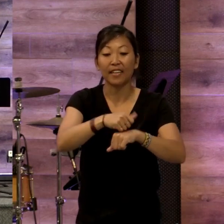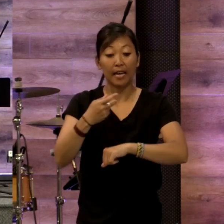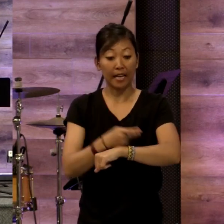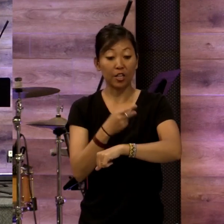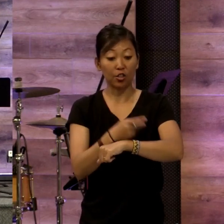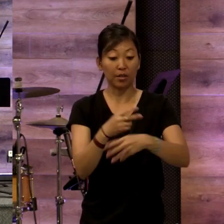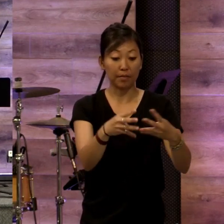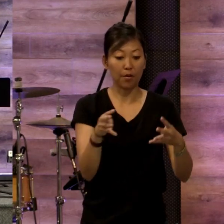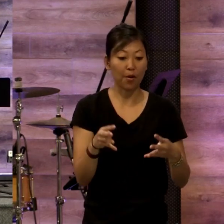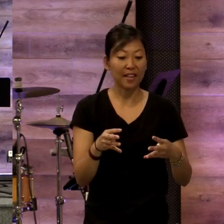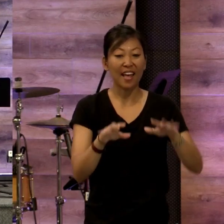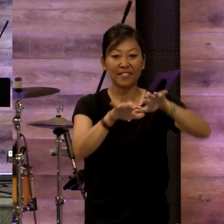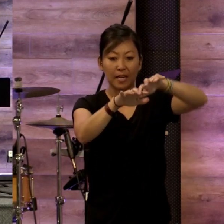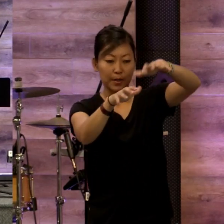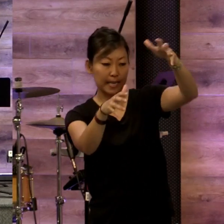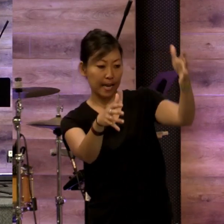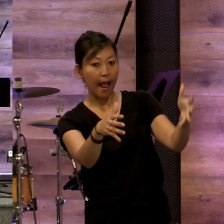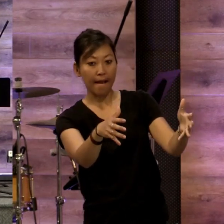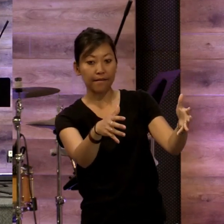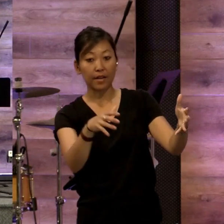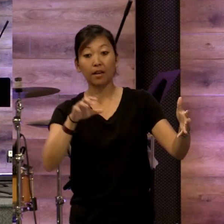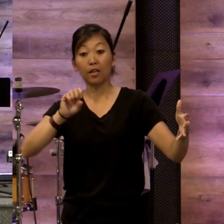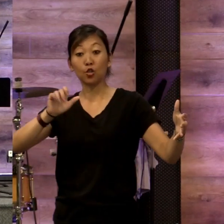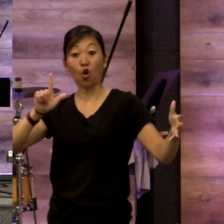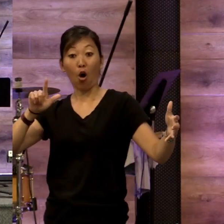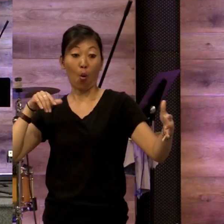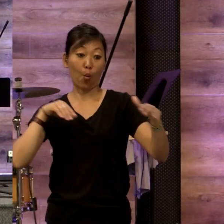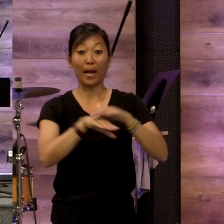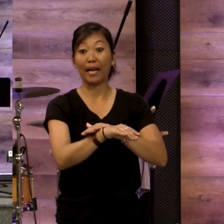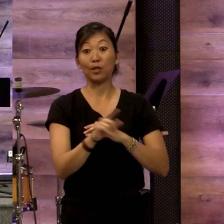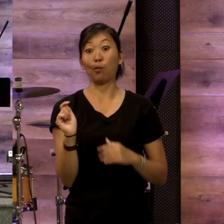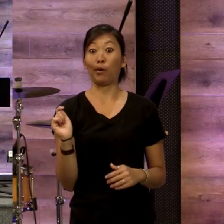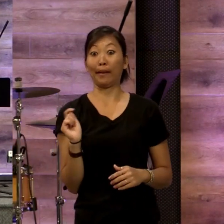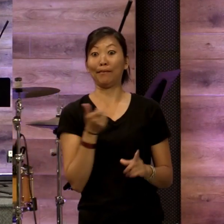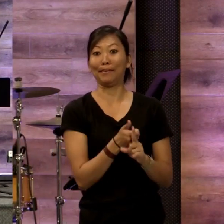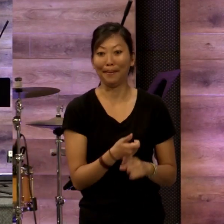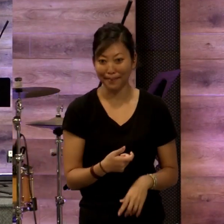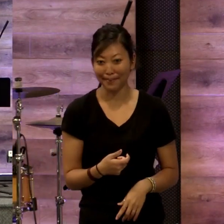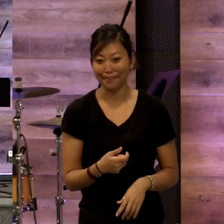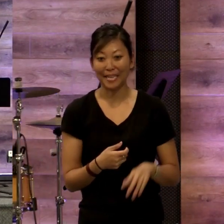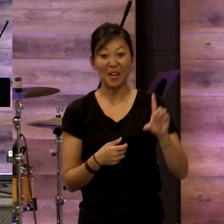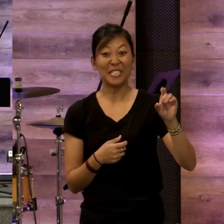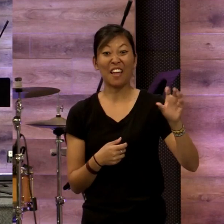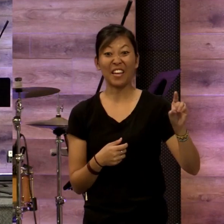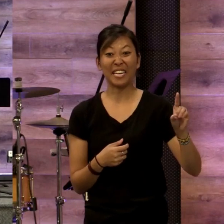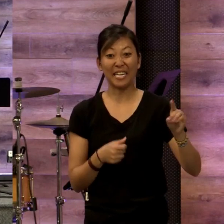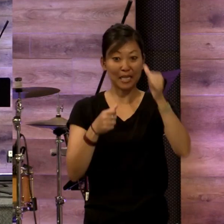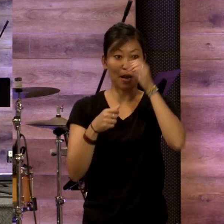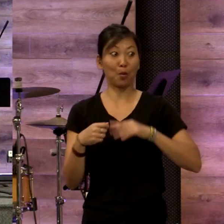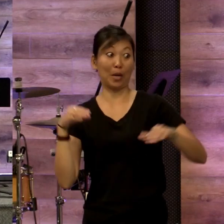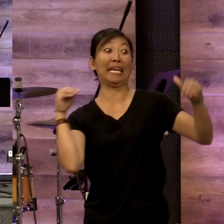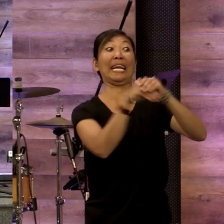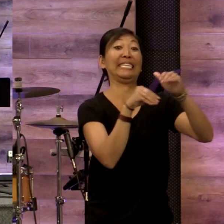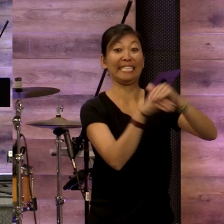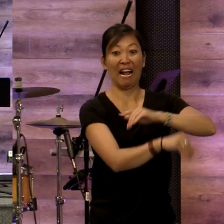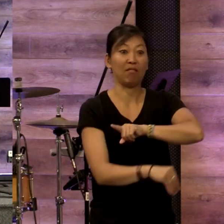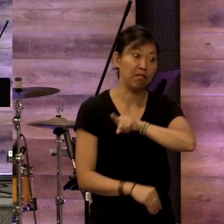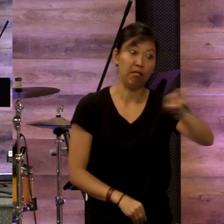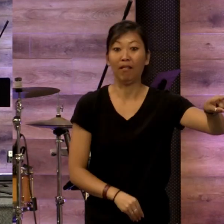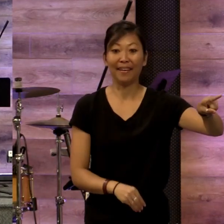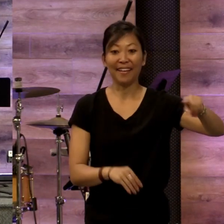there was a cave. And Saul went in to relieve himself. Now David and his men were sitting in the innermost parts of the